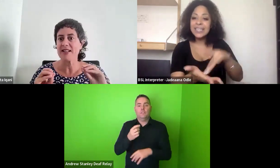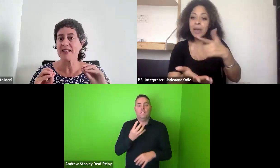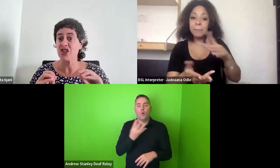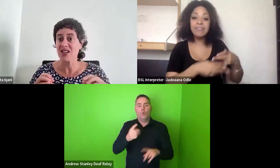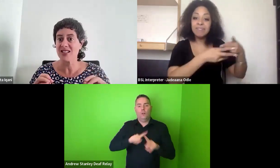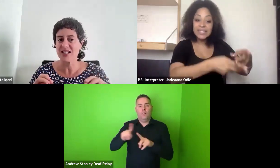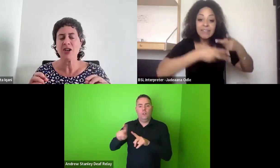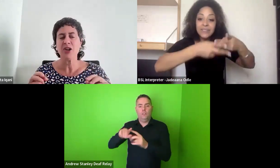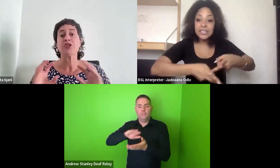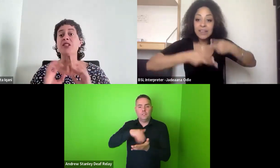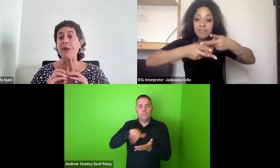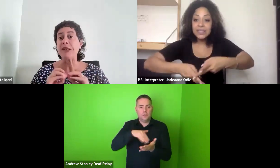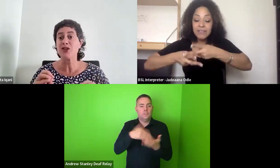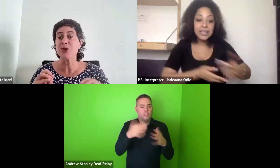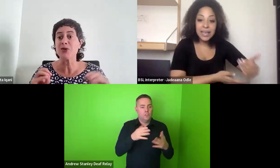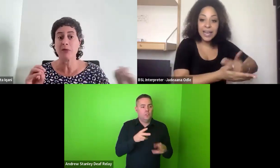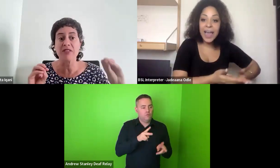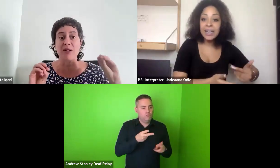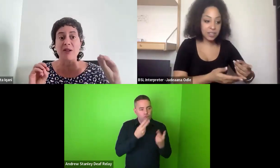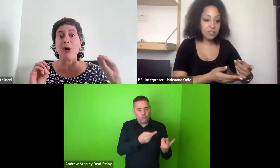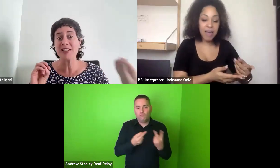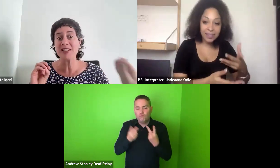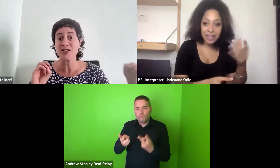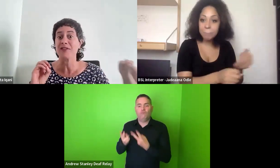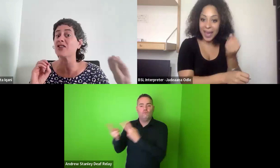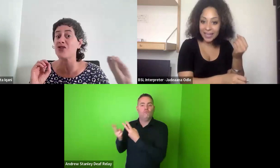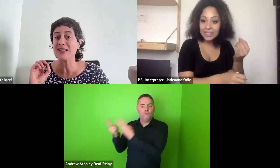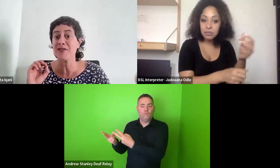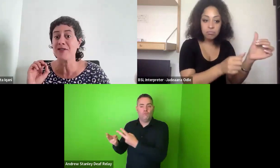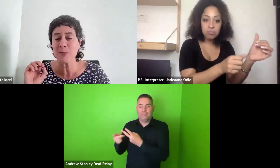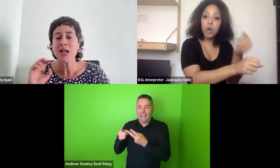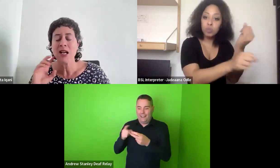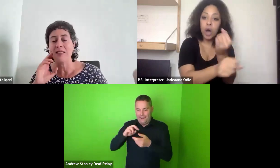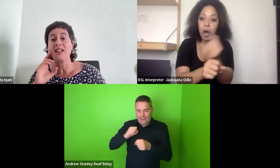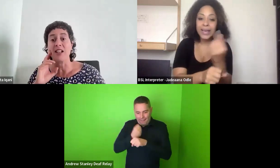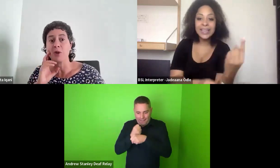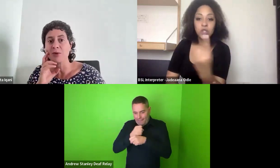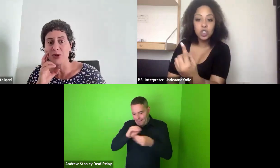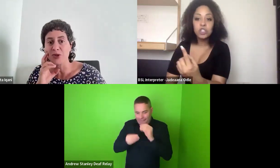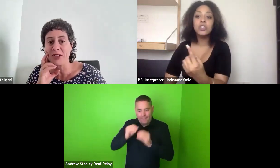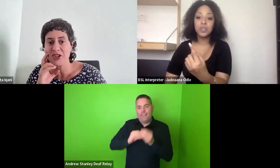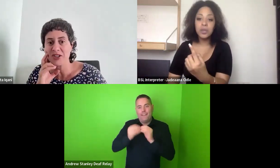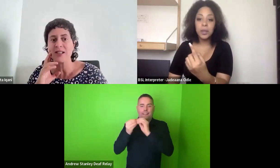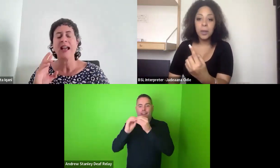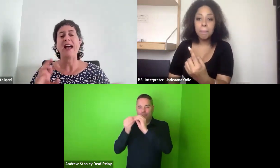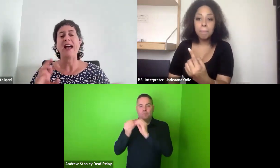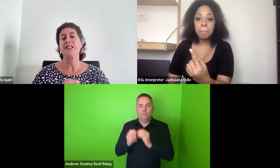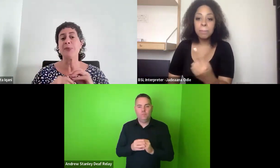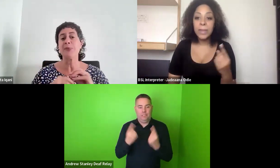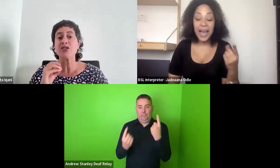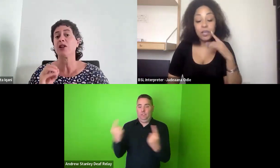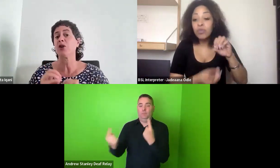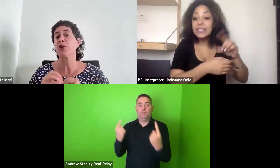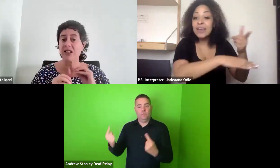that is set in Kinshasa, which speaks to some of the politics of extractivism that Eduardo also mentioned,